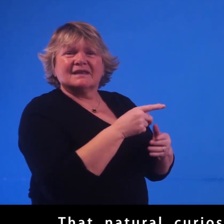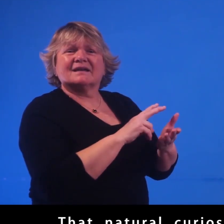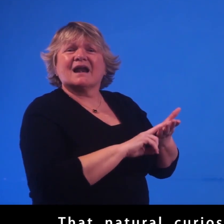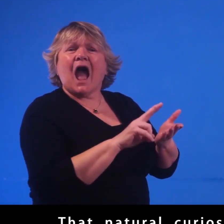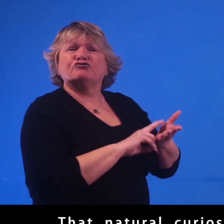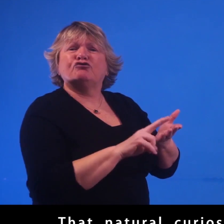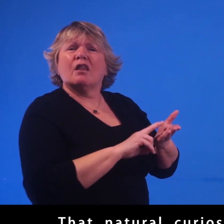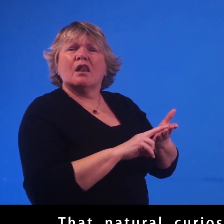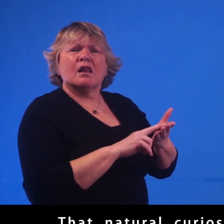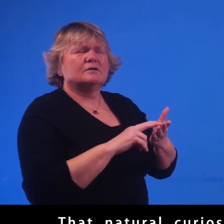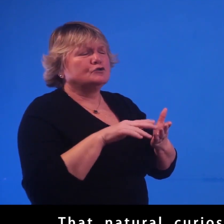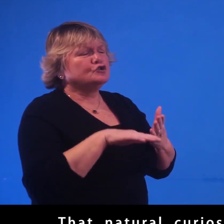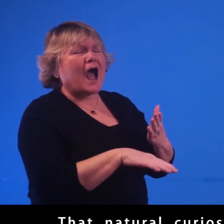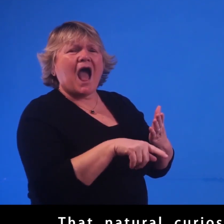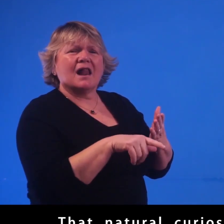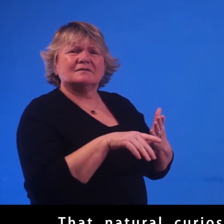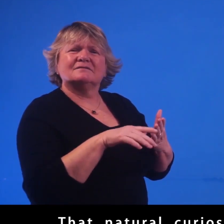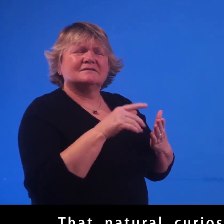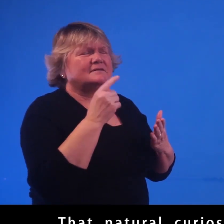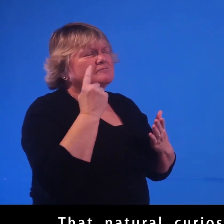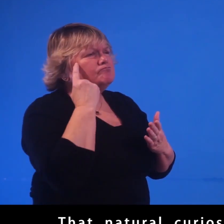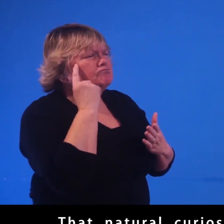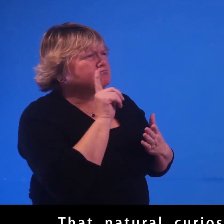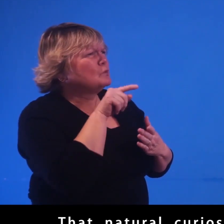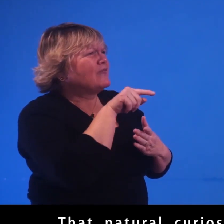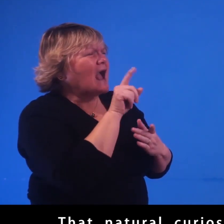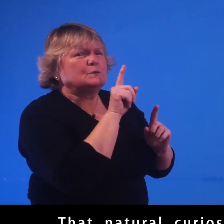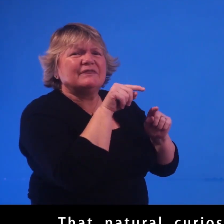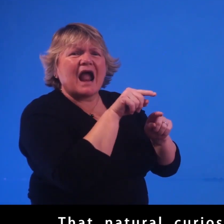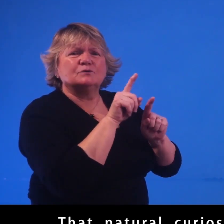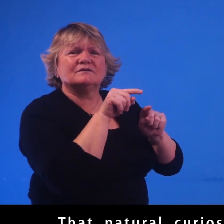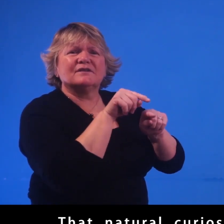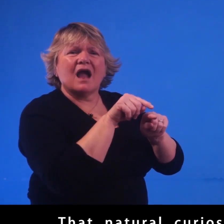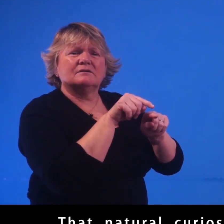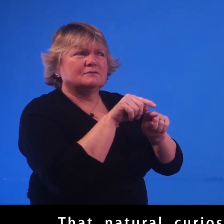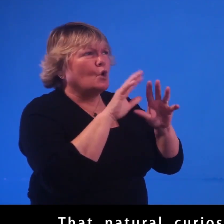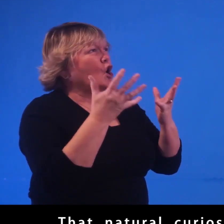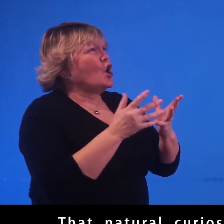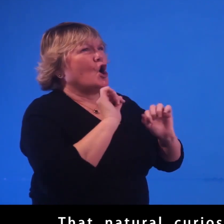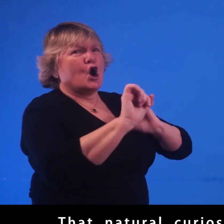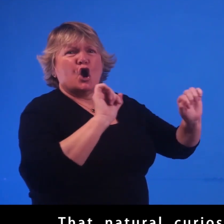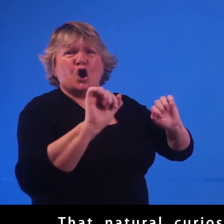That natural curiosity of a small child in the world around them is recognisable 200 years